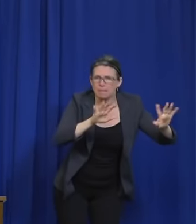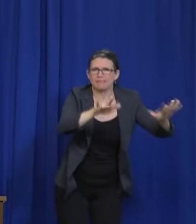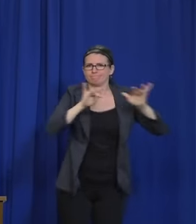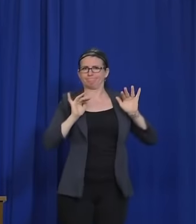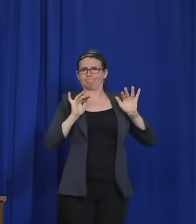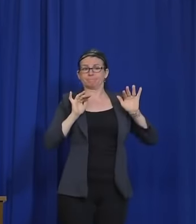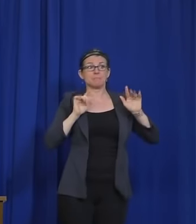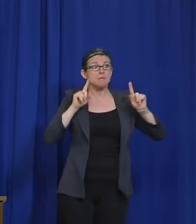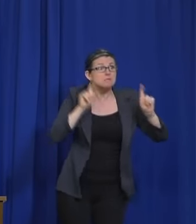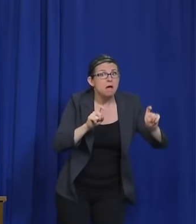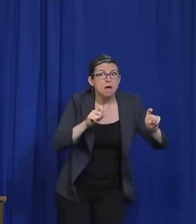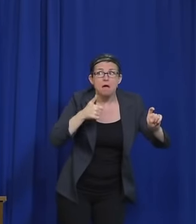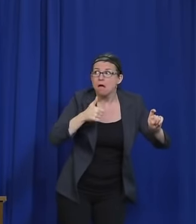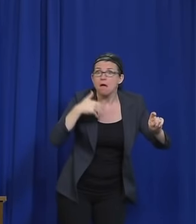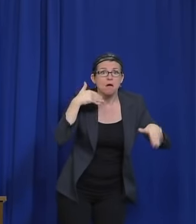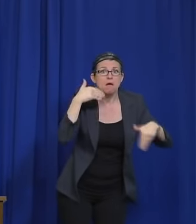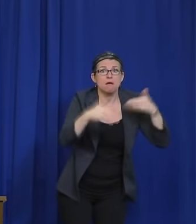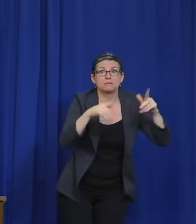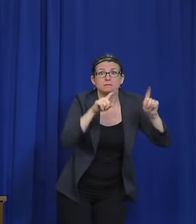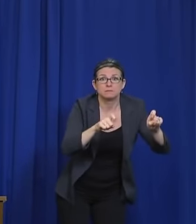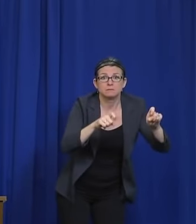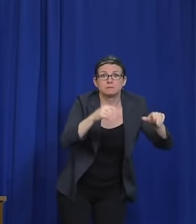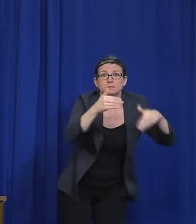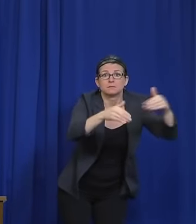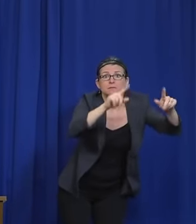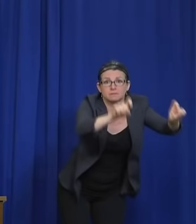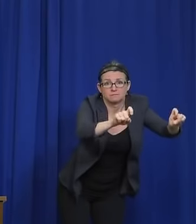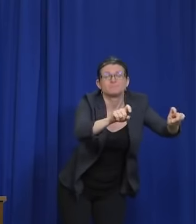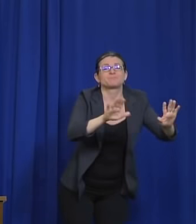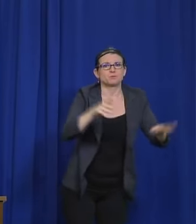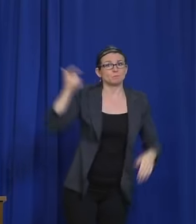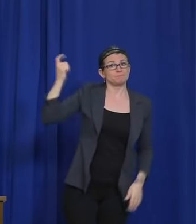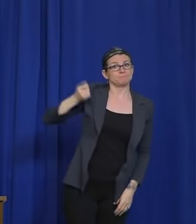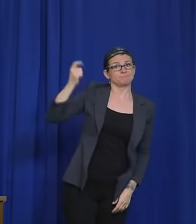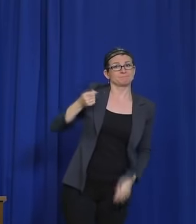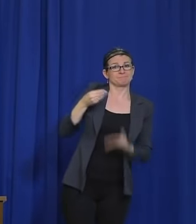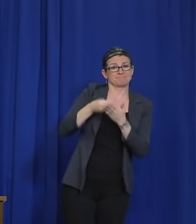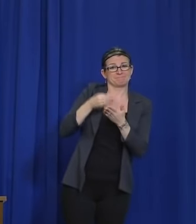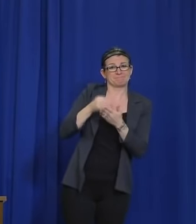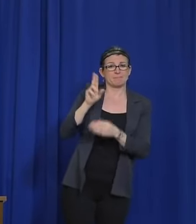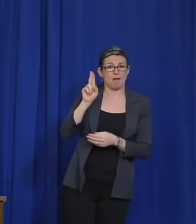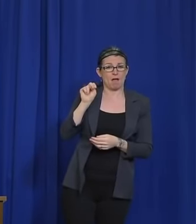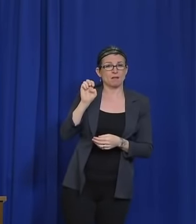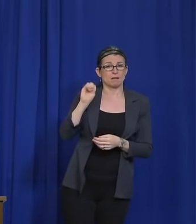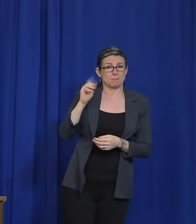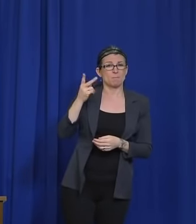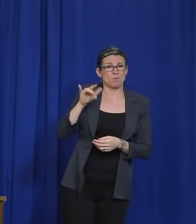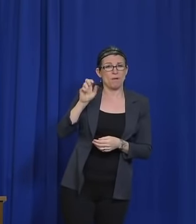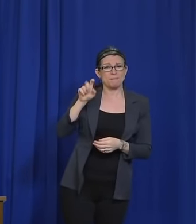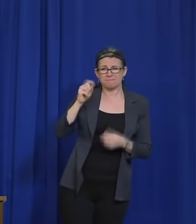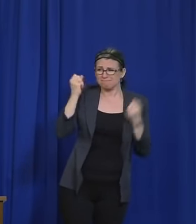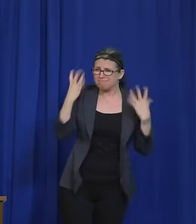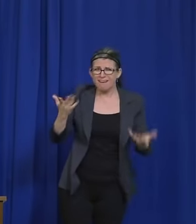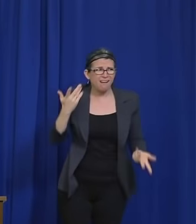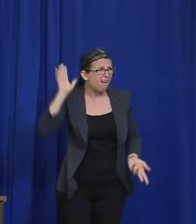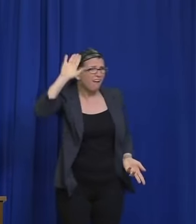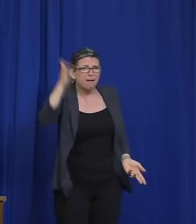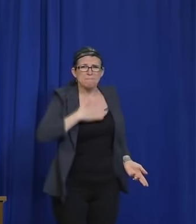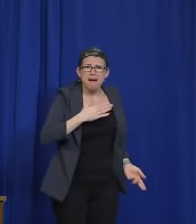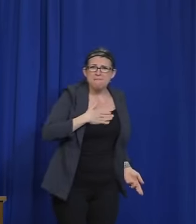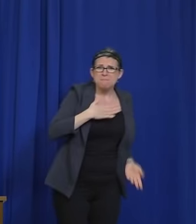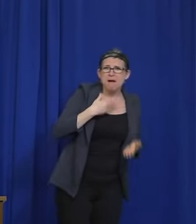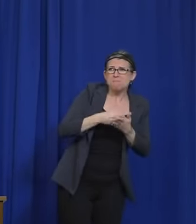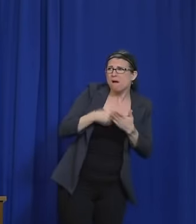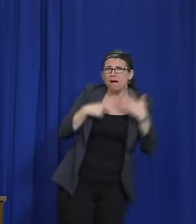which has been a big question for so many people, I know there are still so many people who have applied and who are awaiting for their